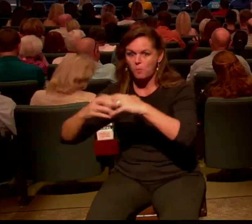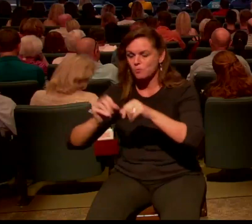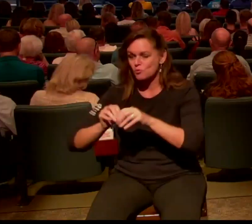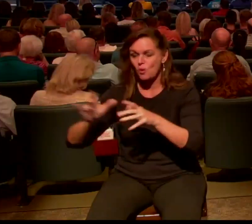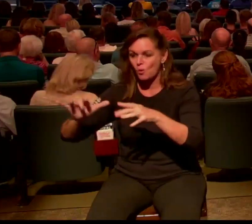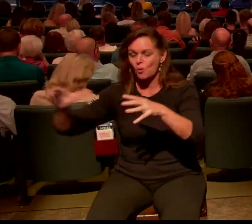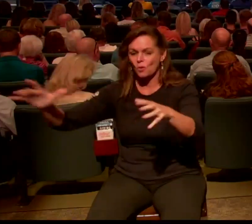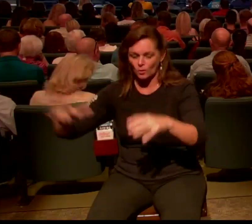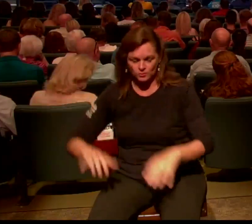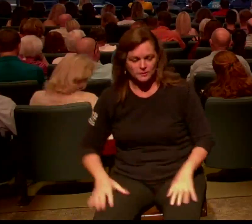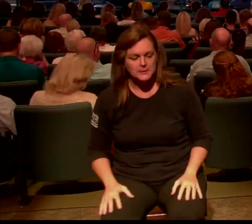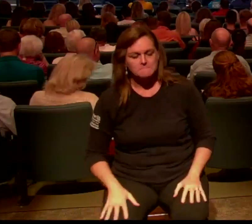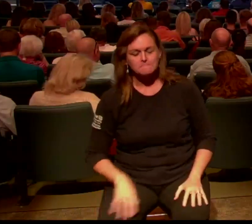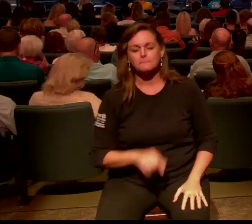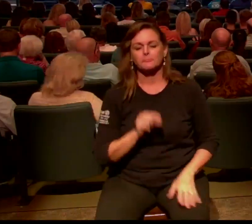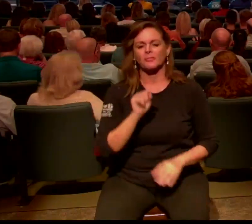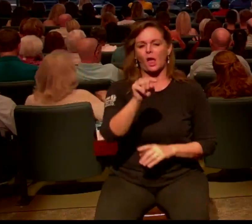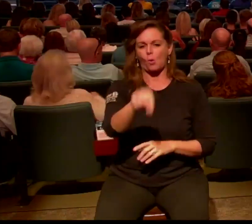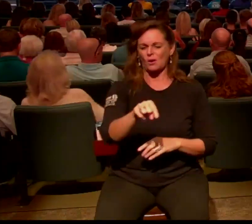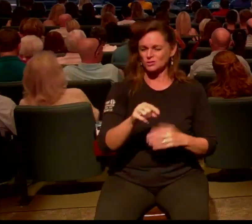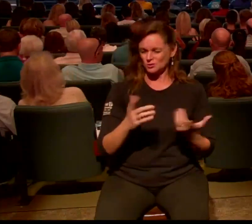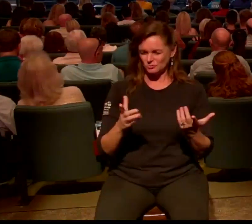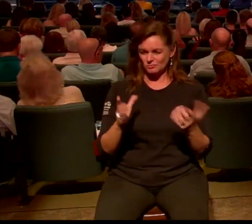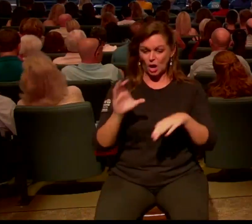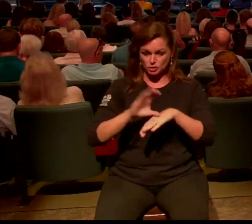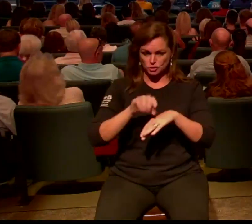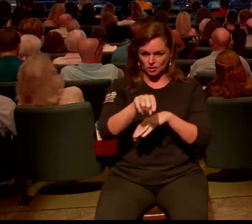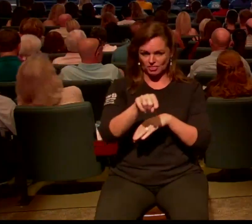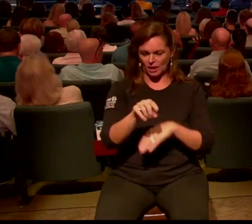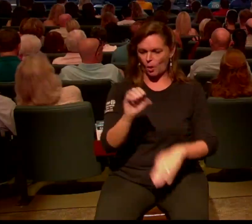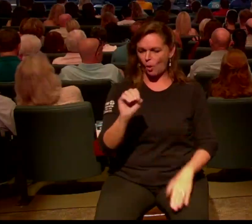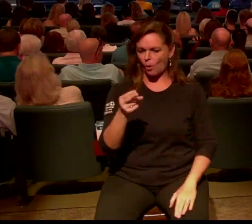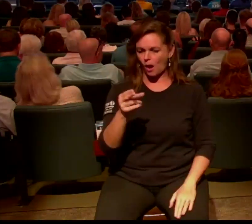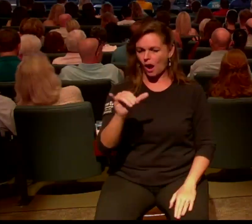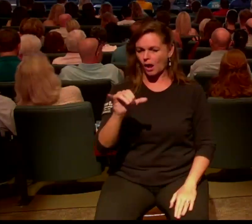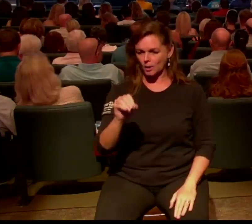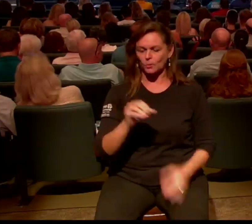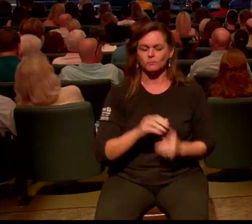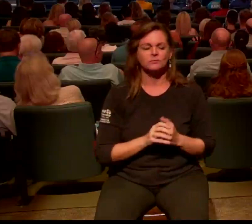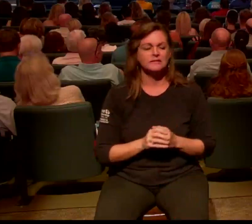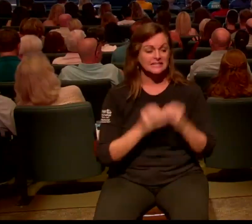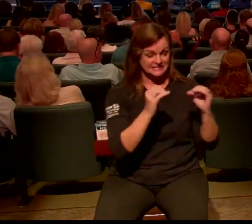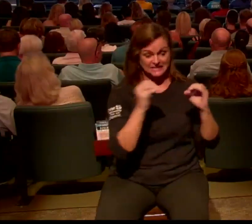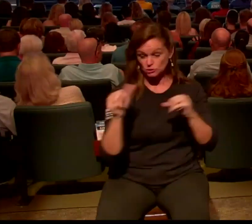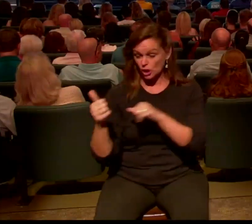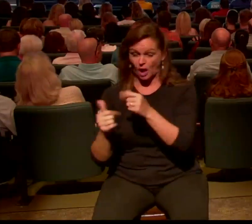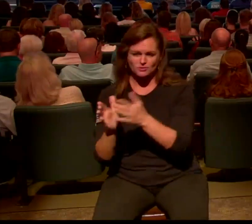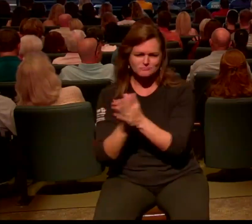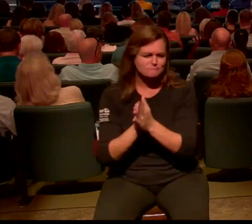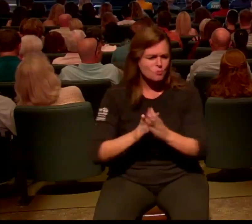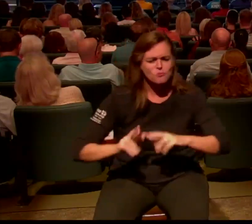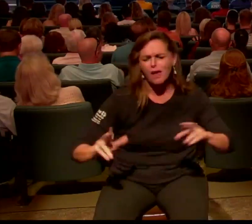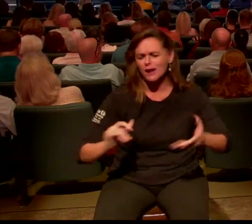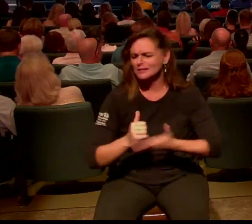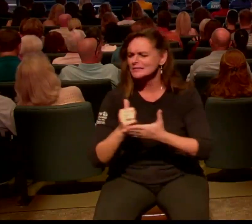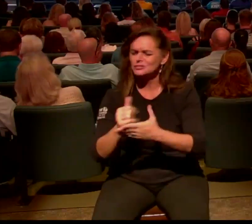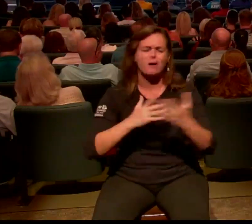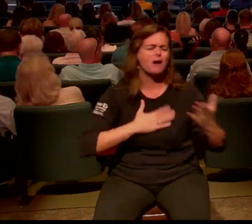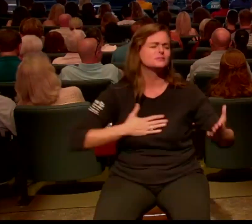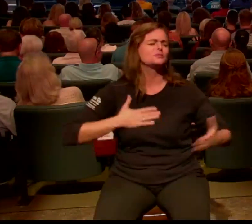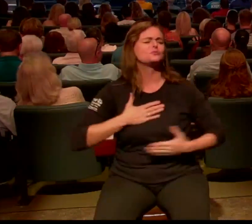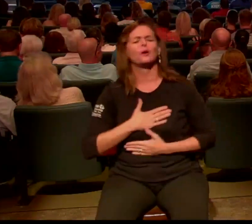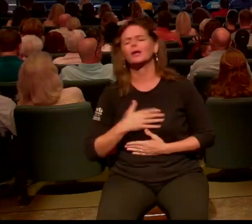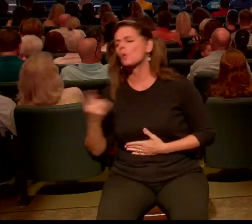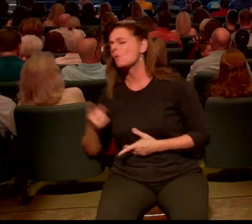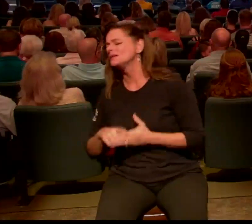second pastorate in Lancaster, Ohio, and the church was really growing, and I was training leaders, and I was just equipping them, and I was loving it and having all the time in my life. And one day